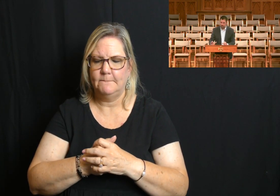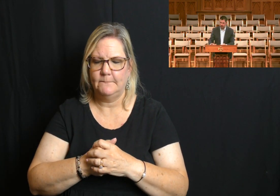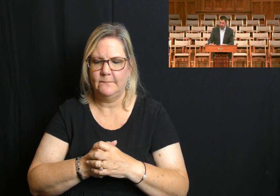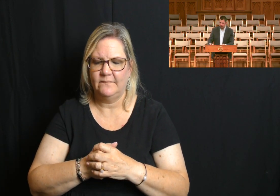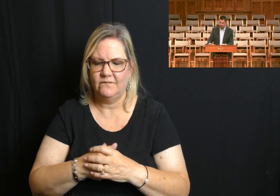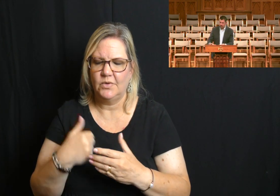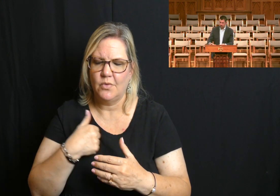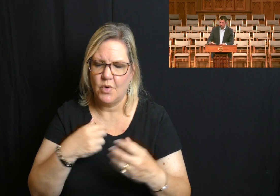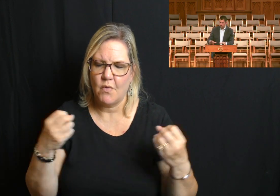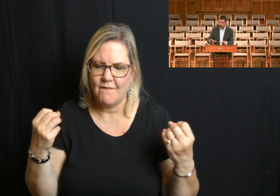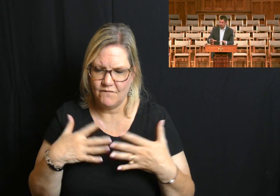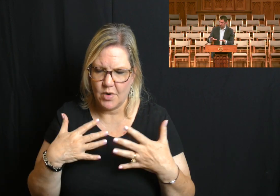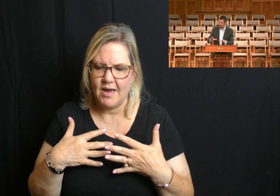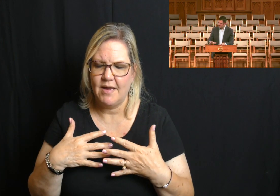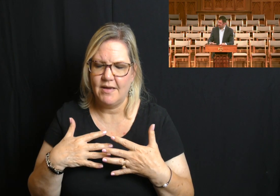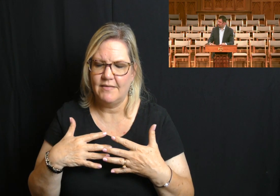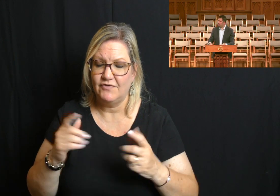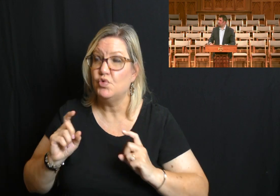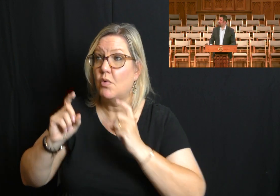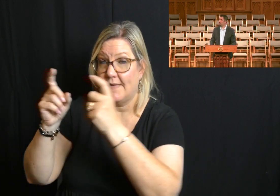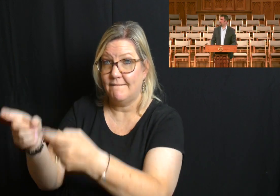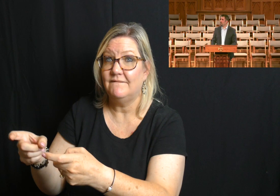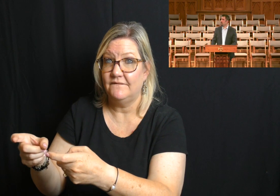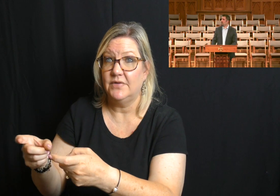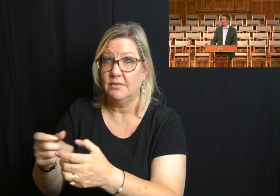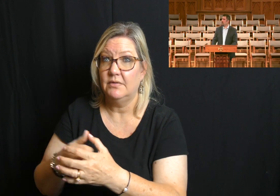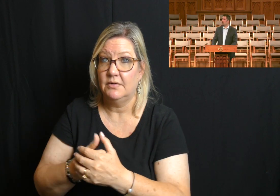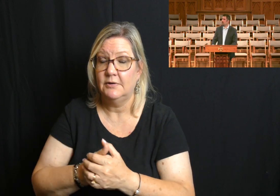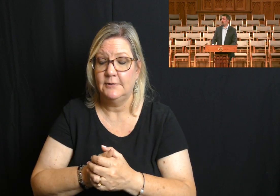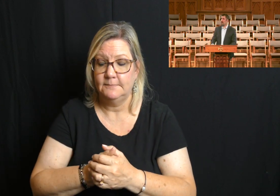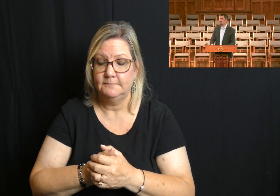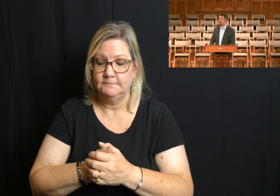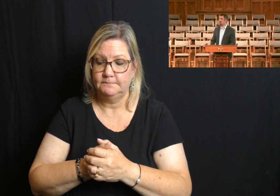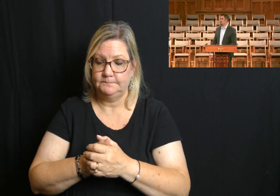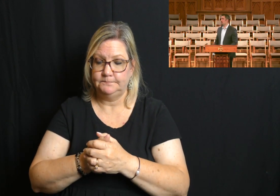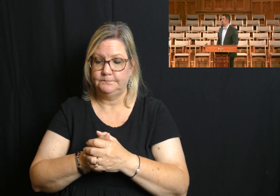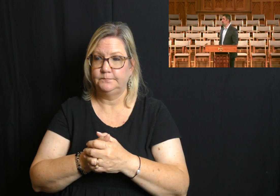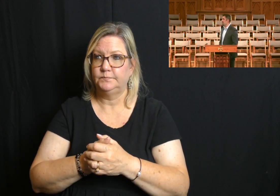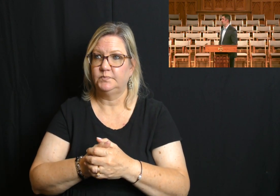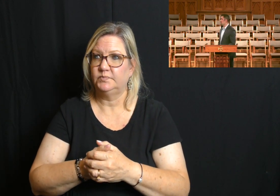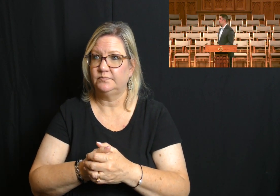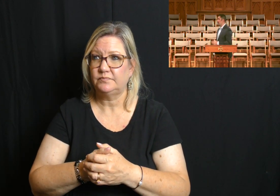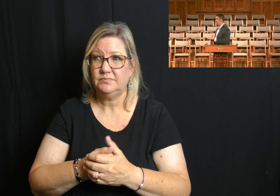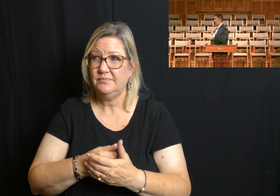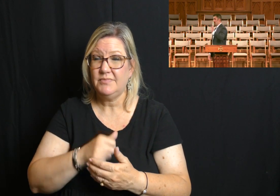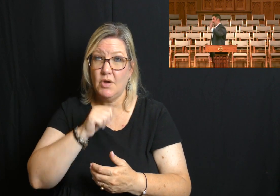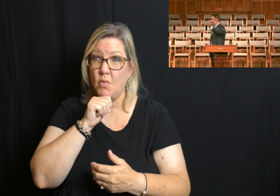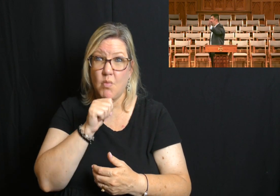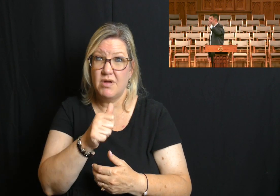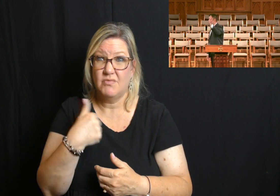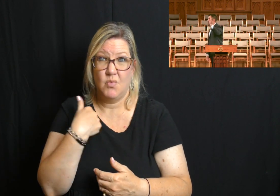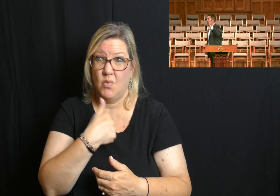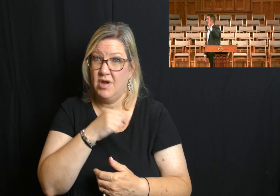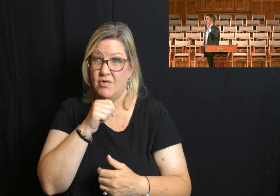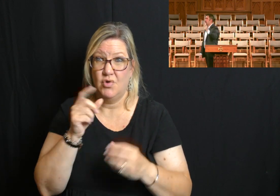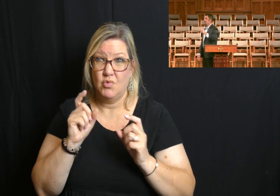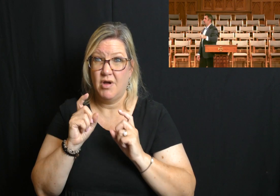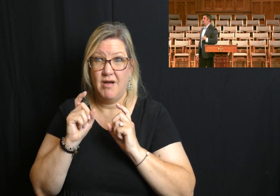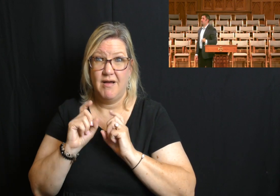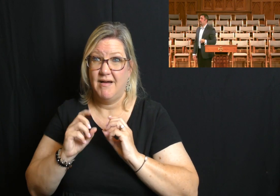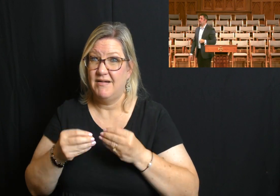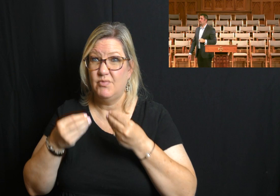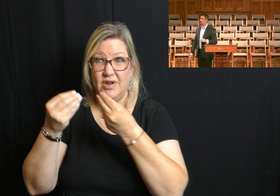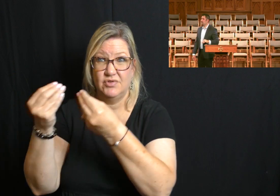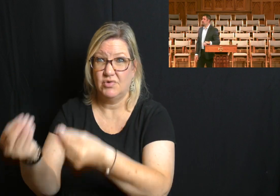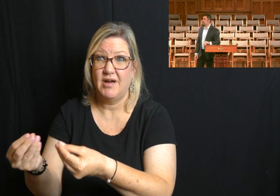We are afraid to give. A lot of times we don't give because, I've been there.